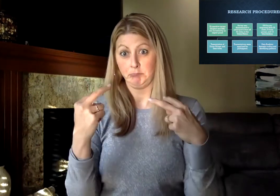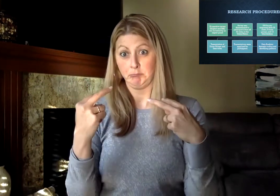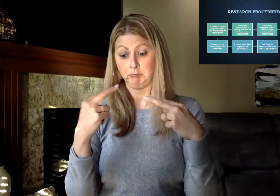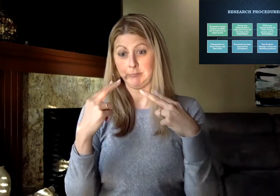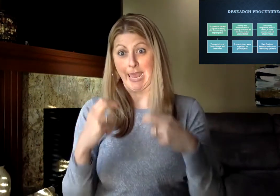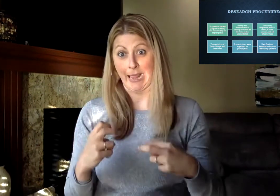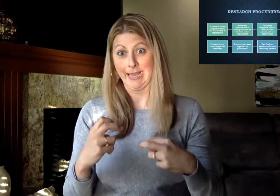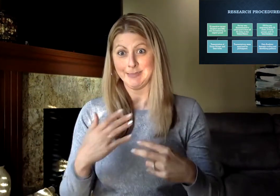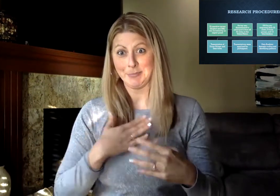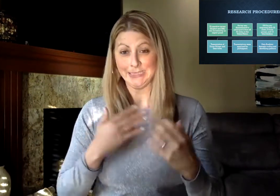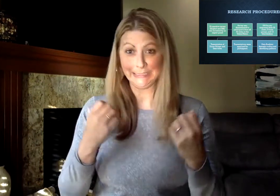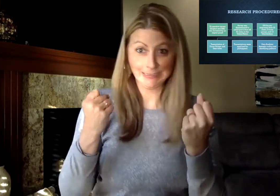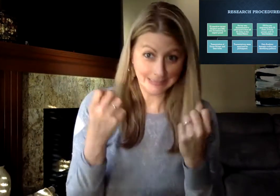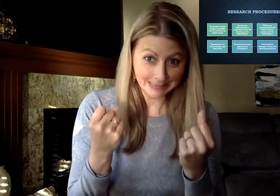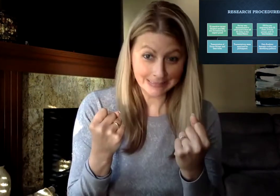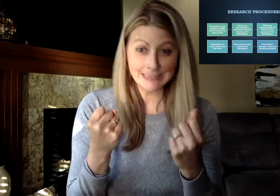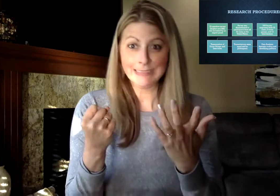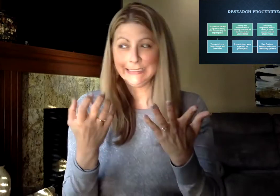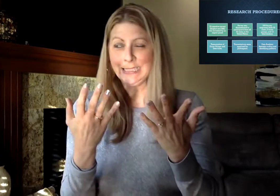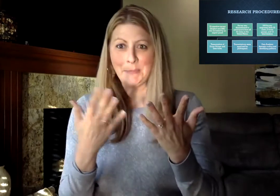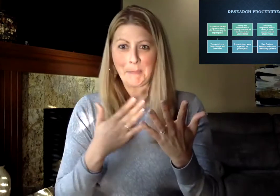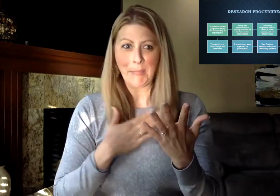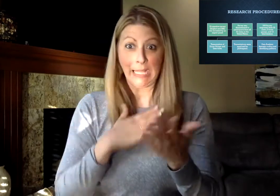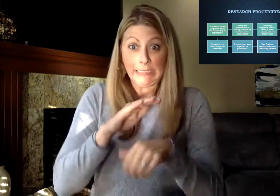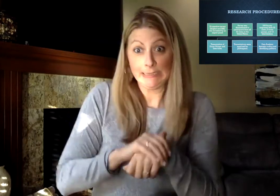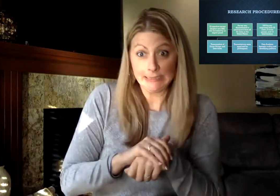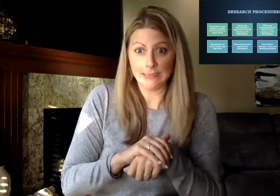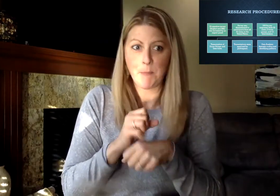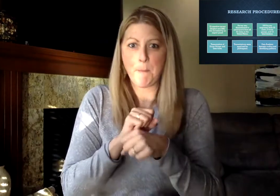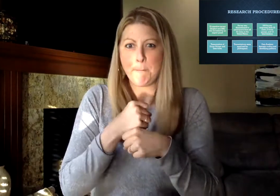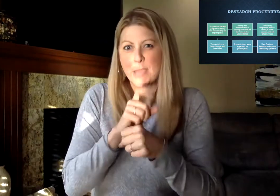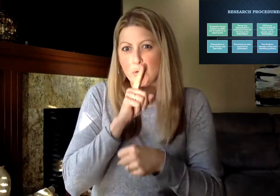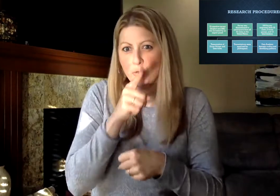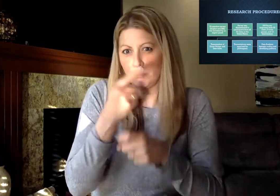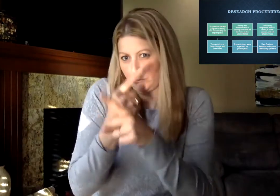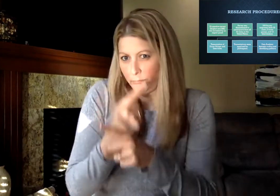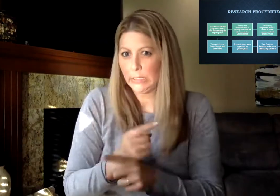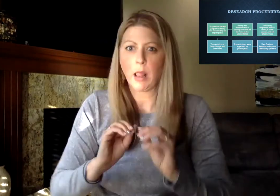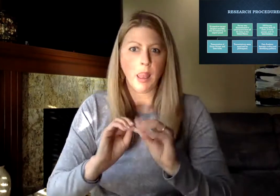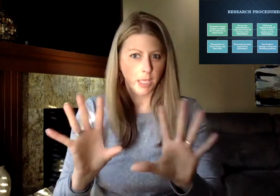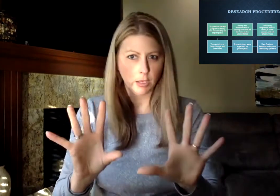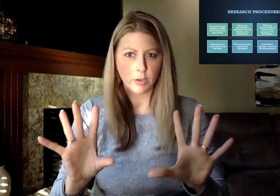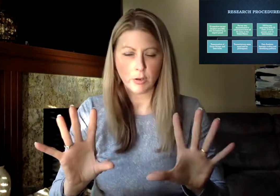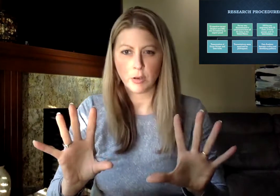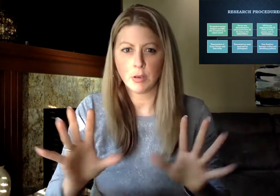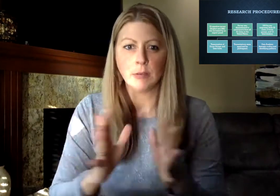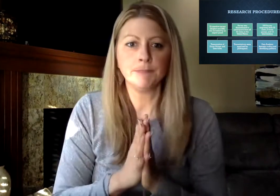that, analyzed my signing and made sure that my English was accurate and clear.